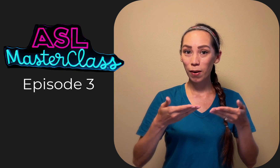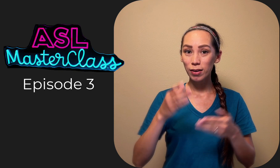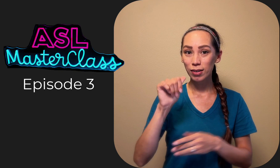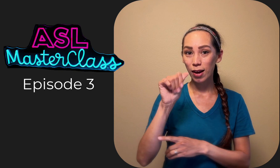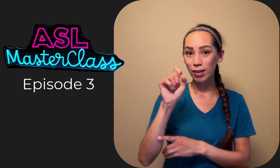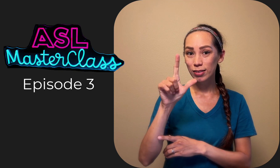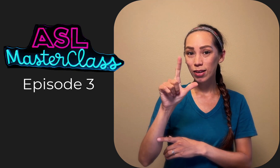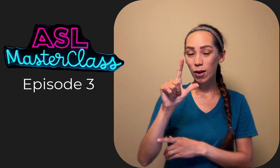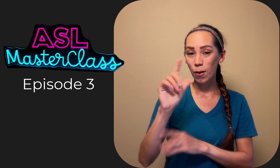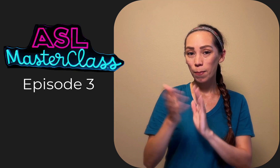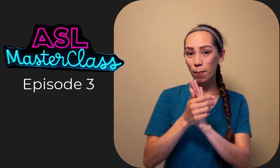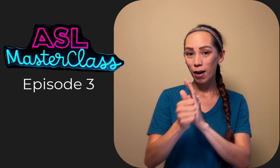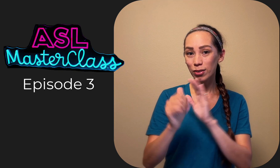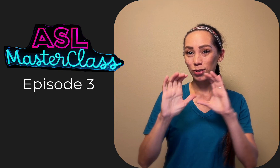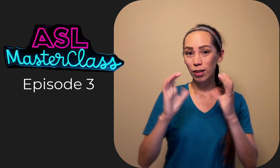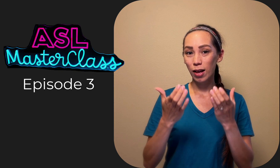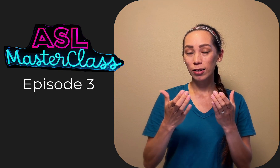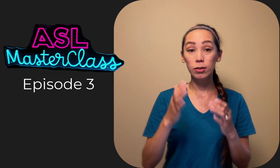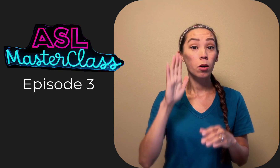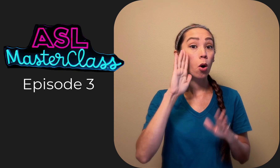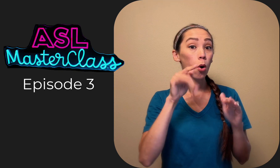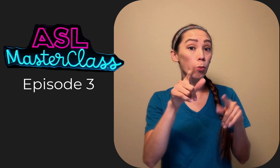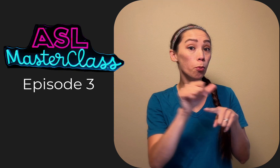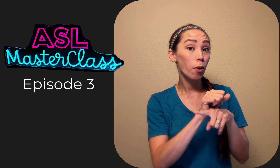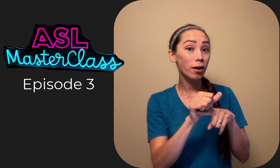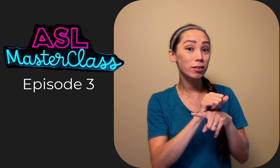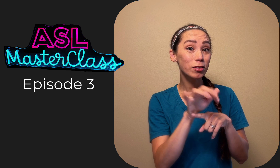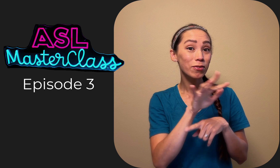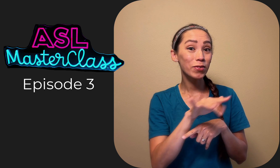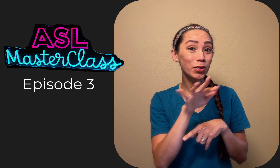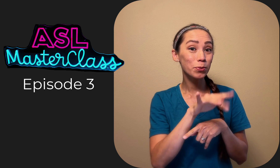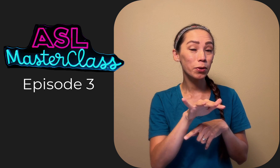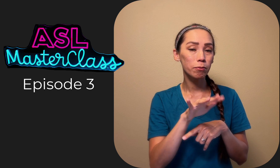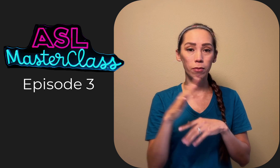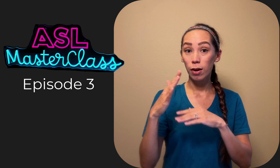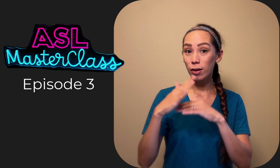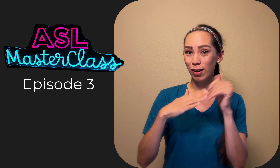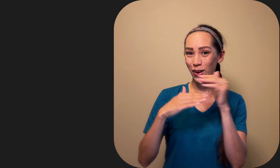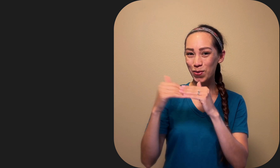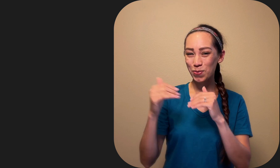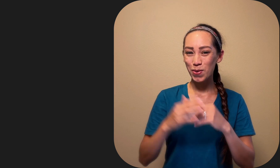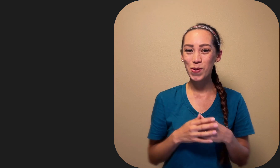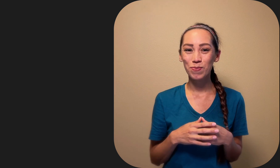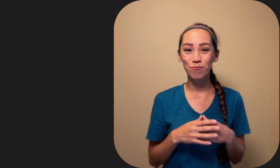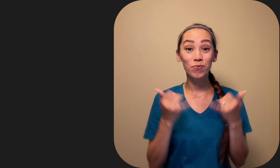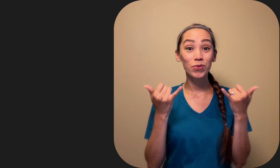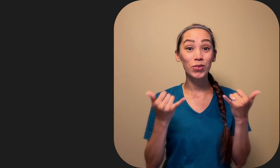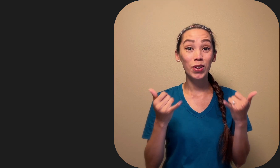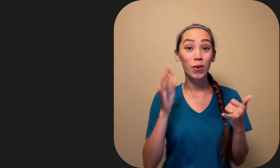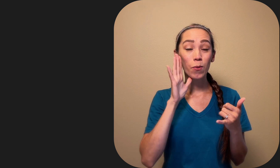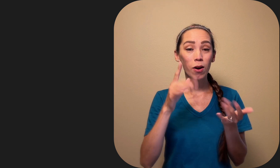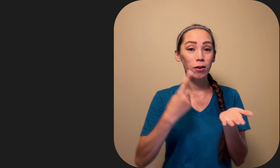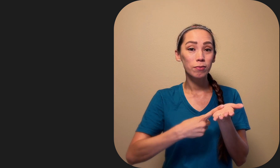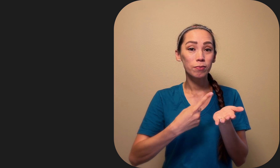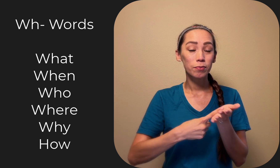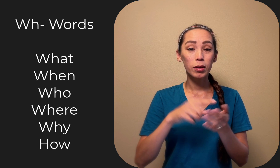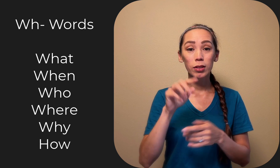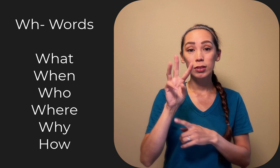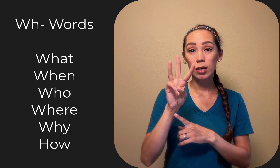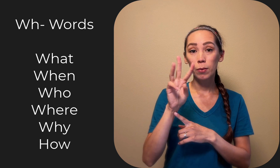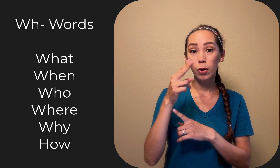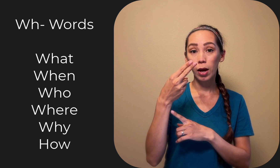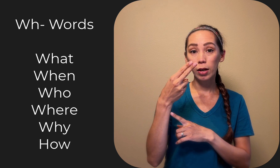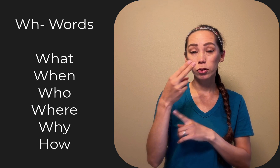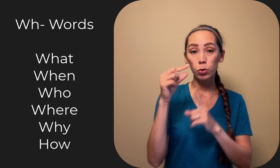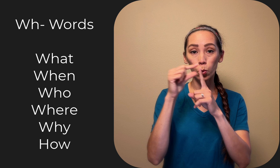Hi friends, welcome back to ASL Masterclass. I hope you've been practicing your finger spelling and getting comfortable with it.